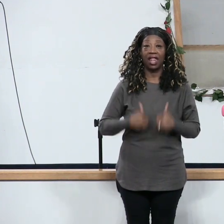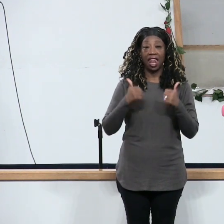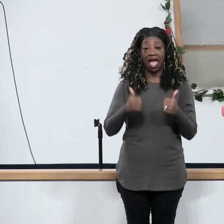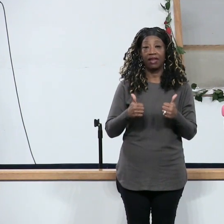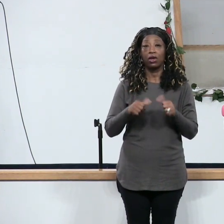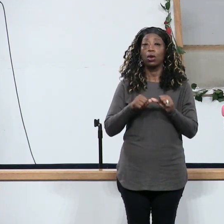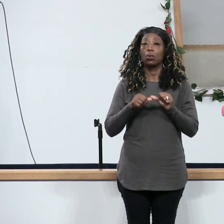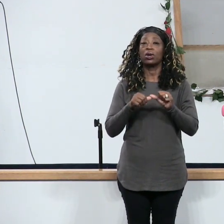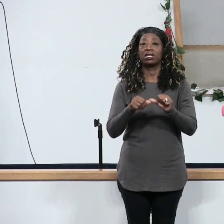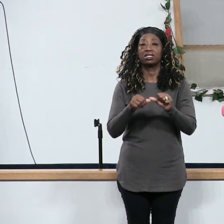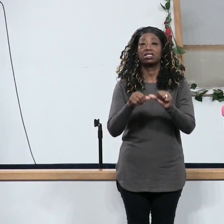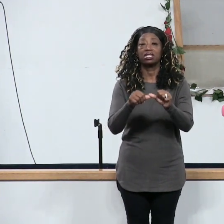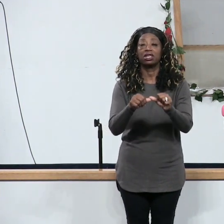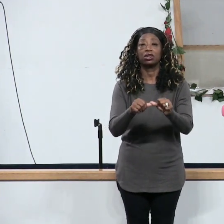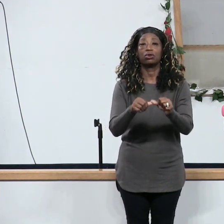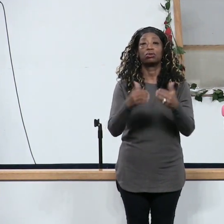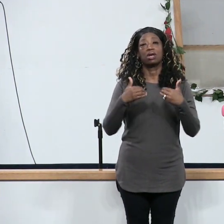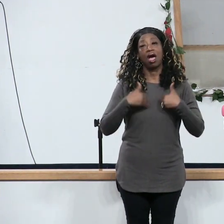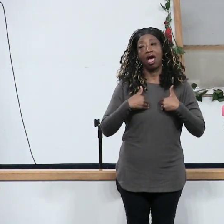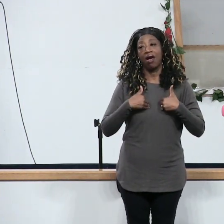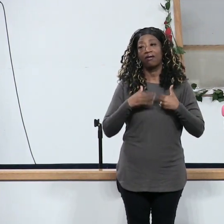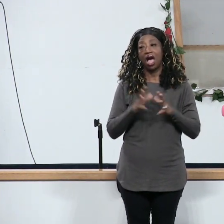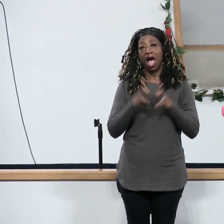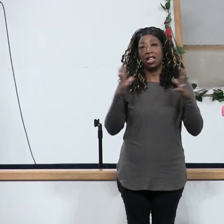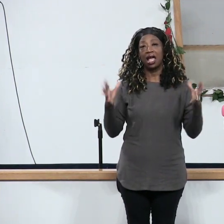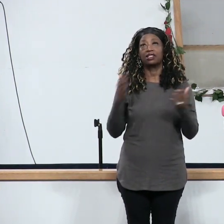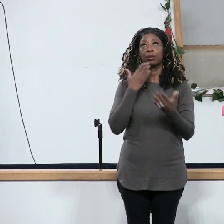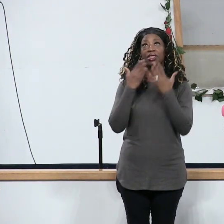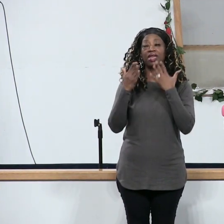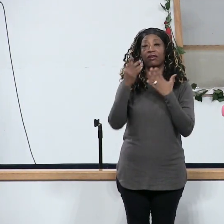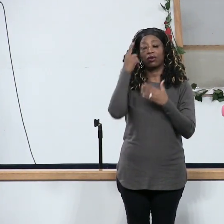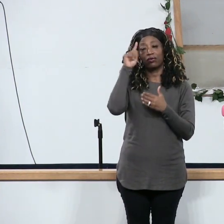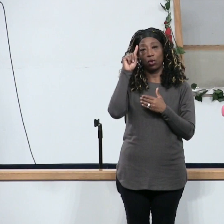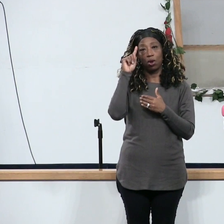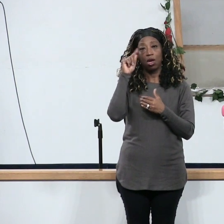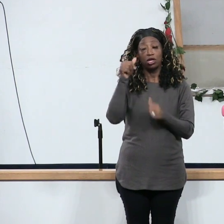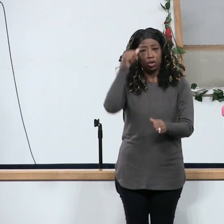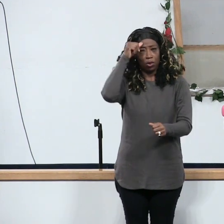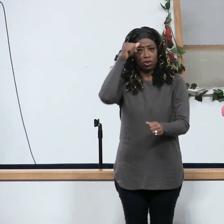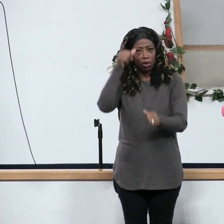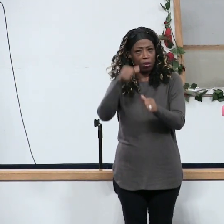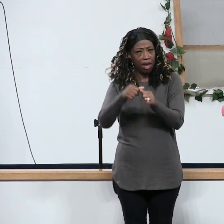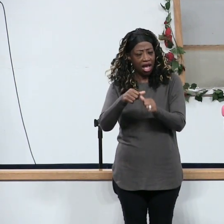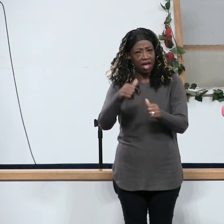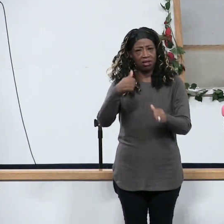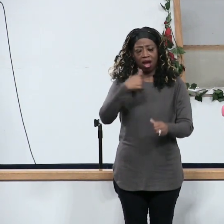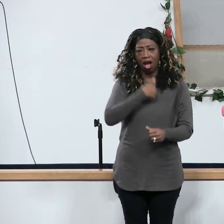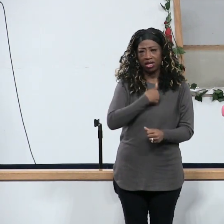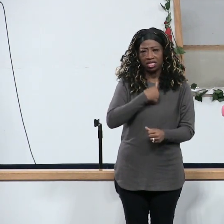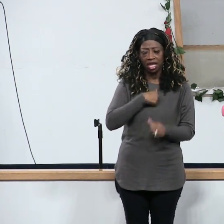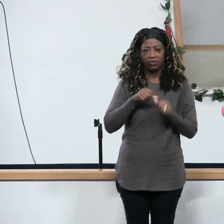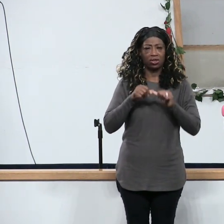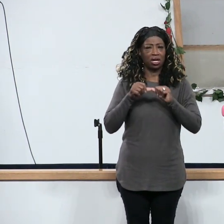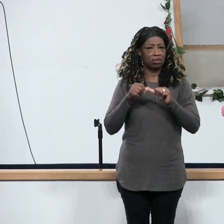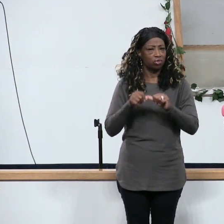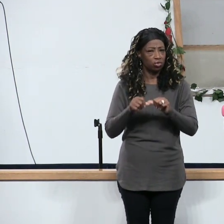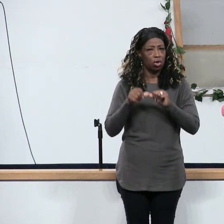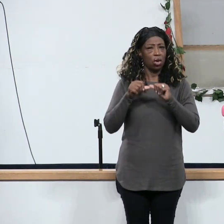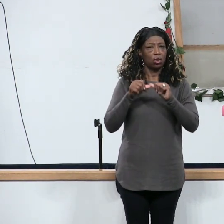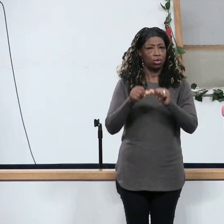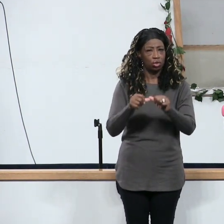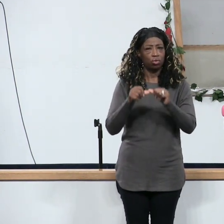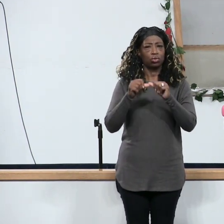have a lot to be thankful for. So we must remind ourselves continually to have